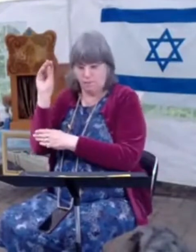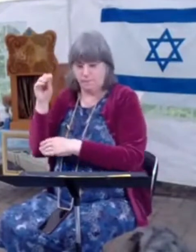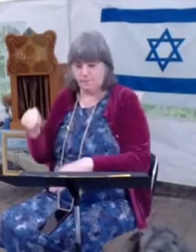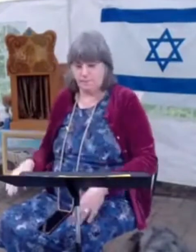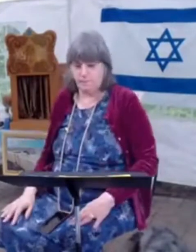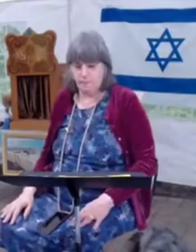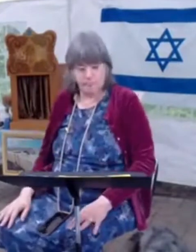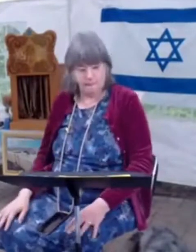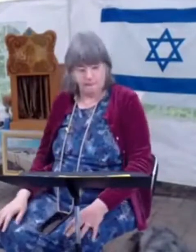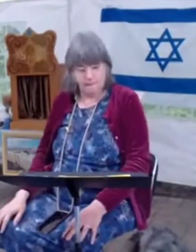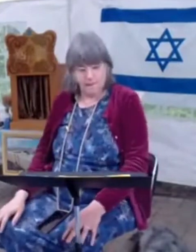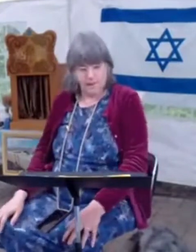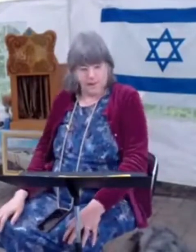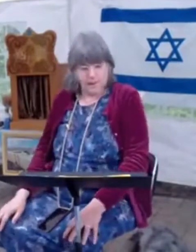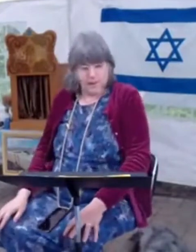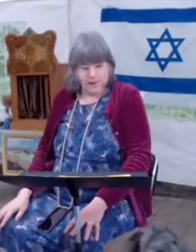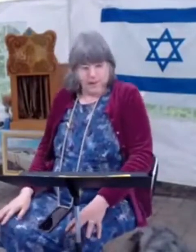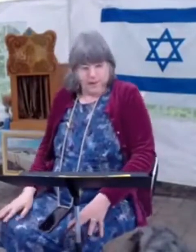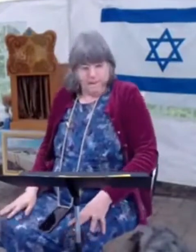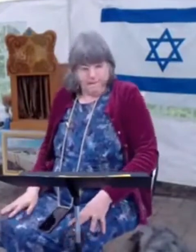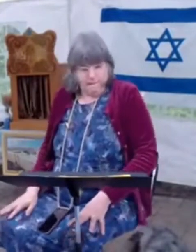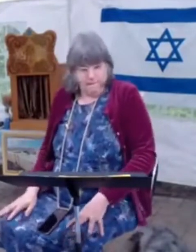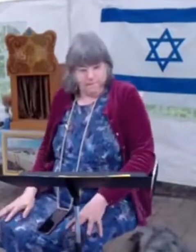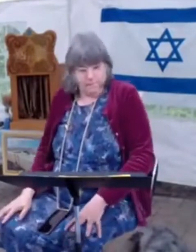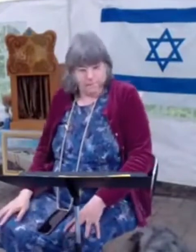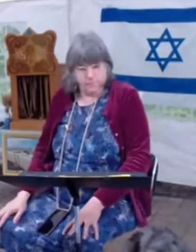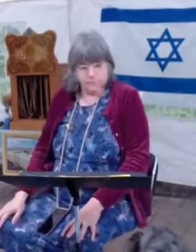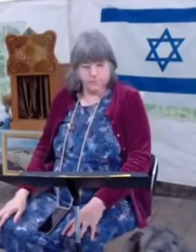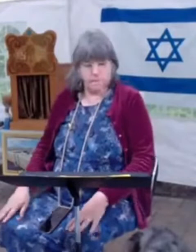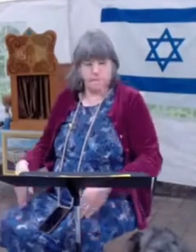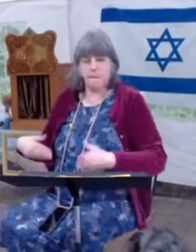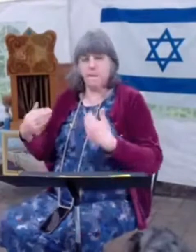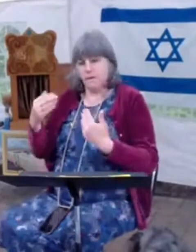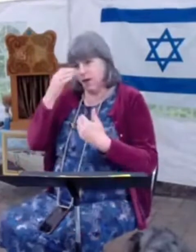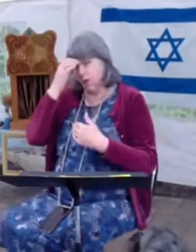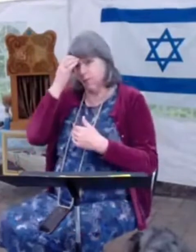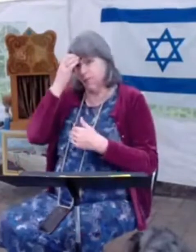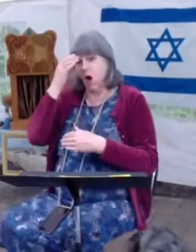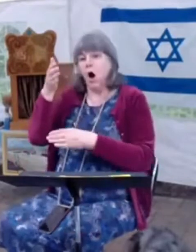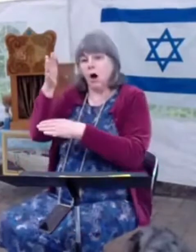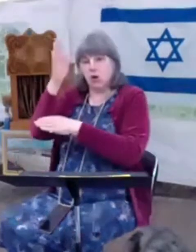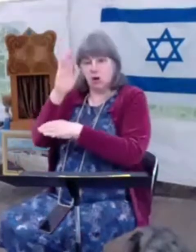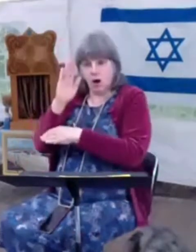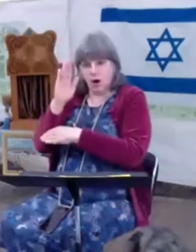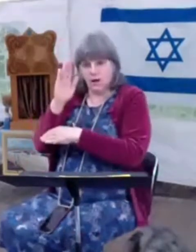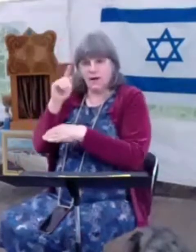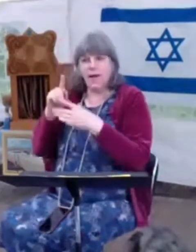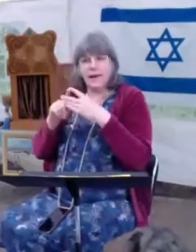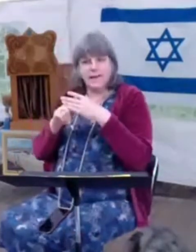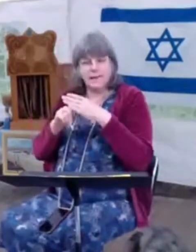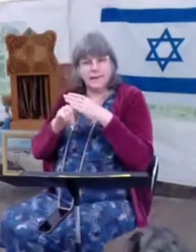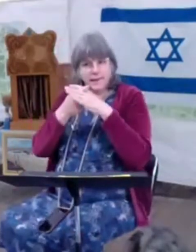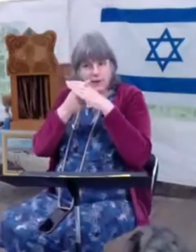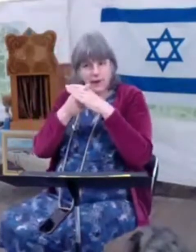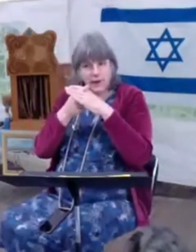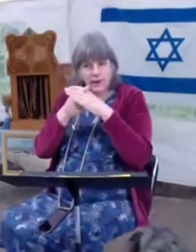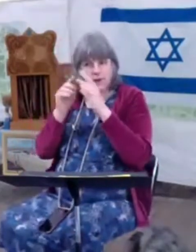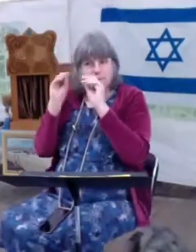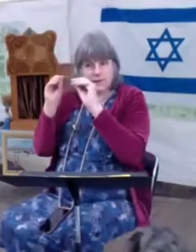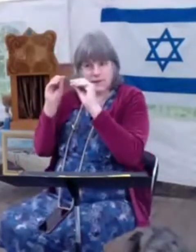looked like. God is finally starting to tell us here, that's who I